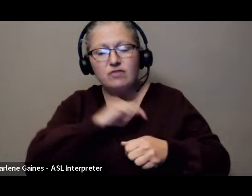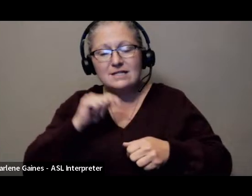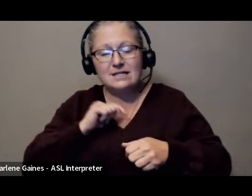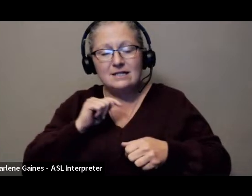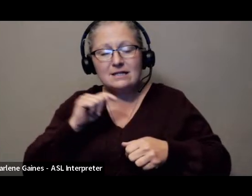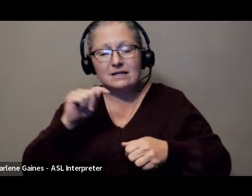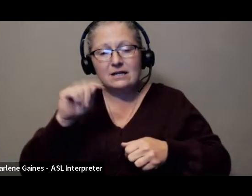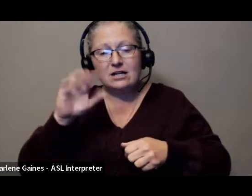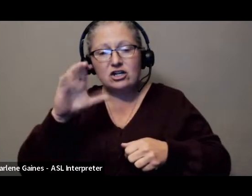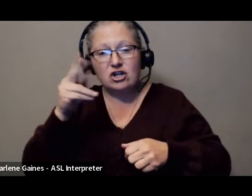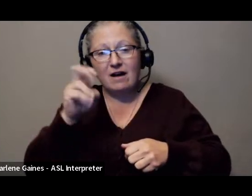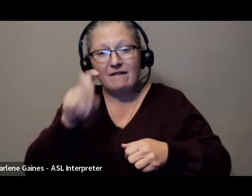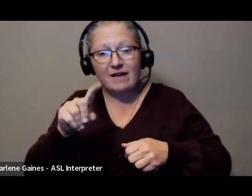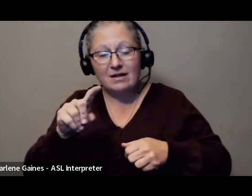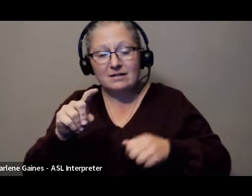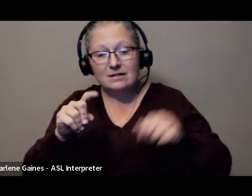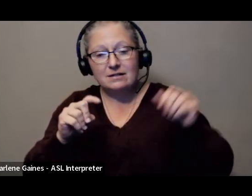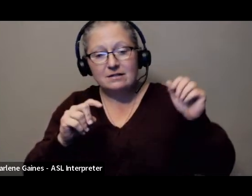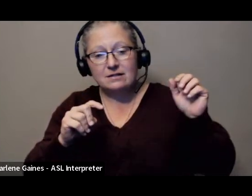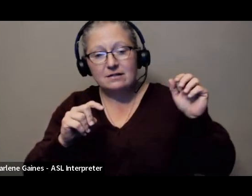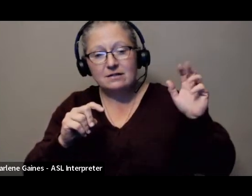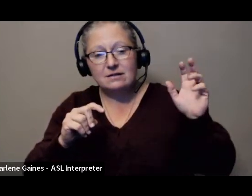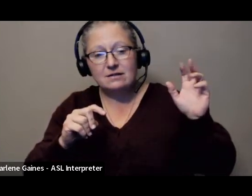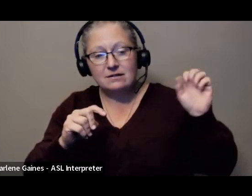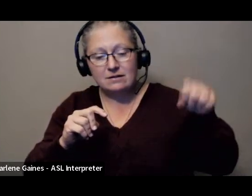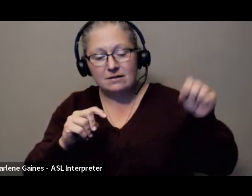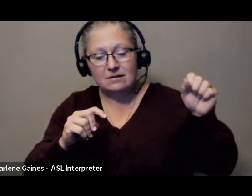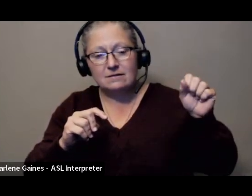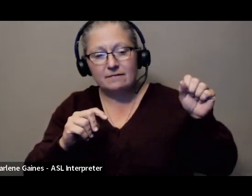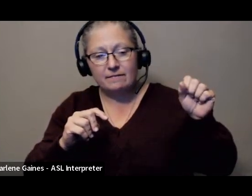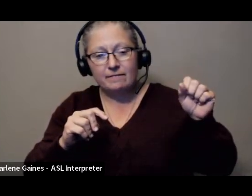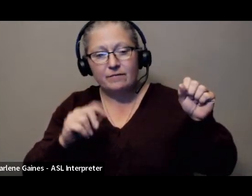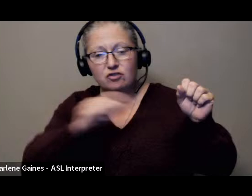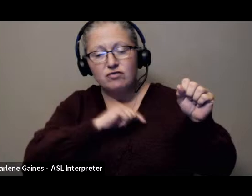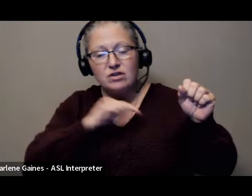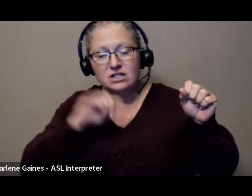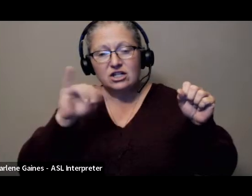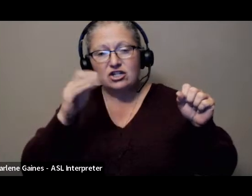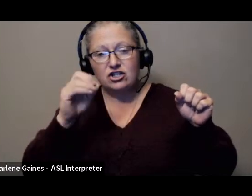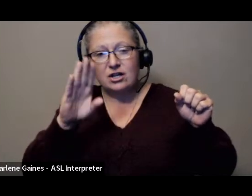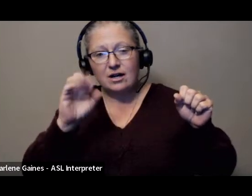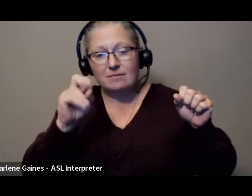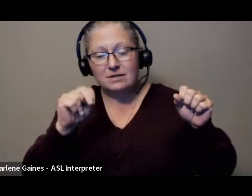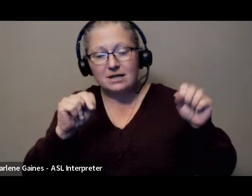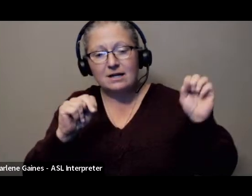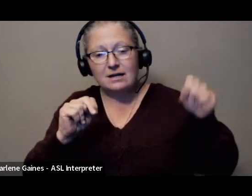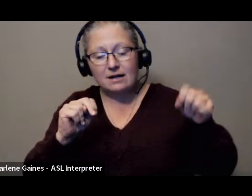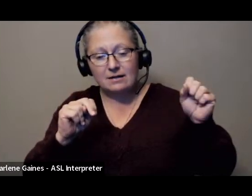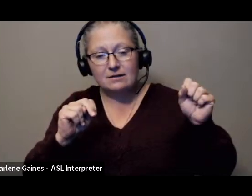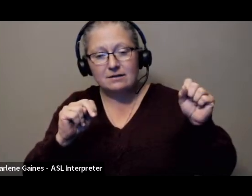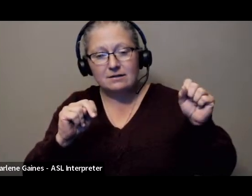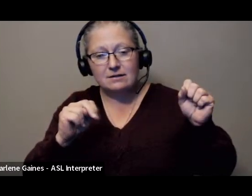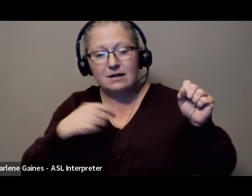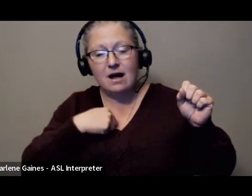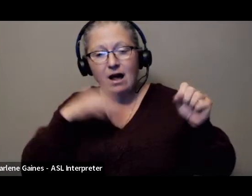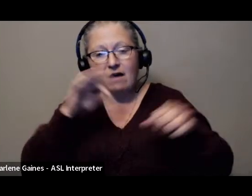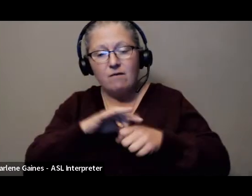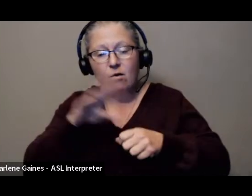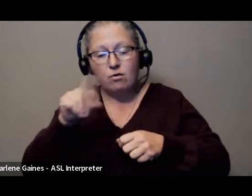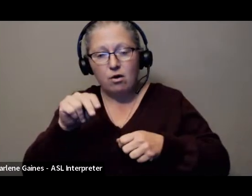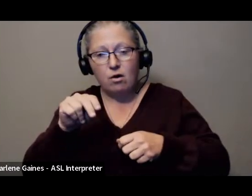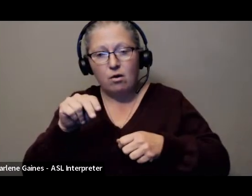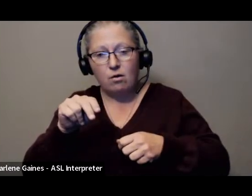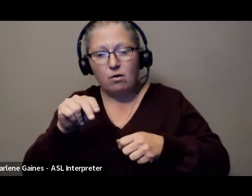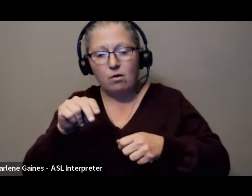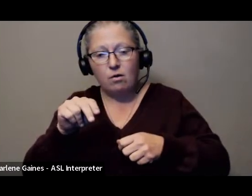Trustee Chavez, how do you vote? Aye. Trustee Jacobson, how do you vote? Aye. And I vote no,